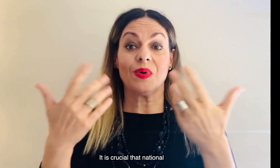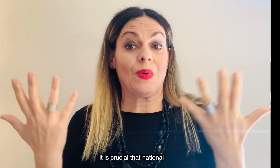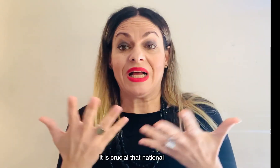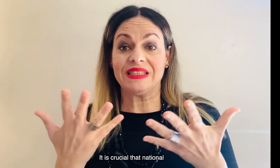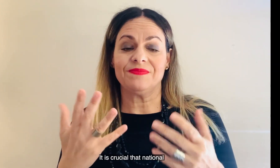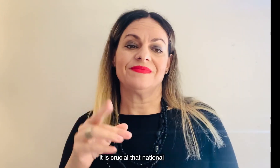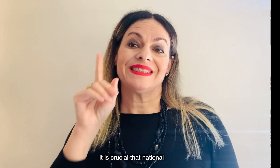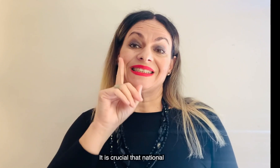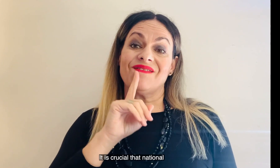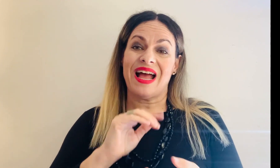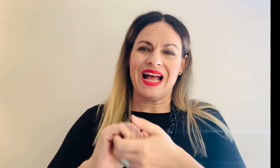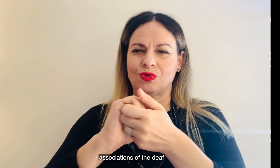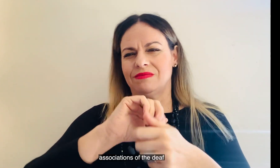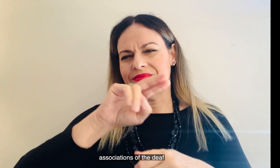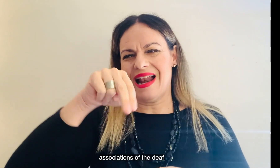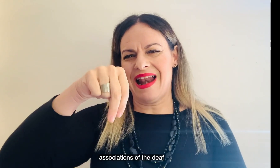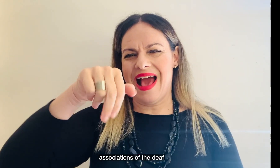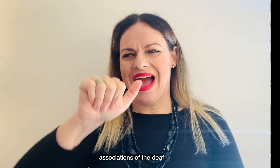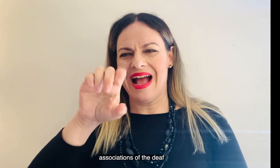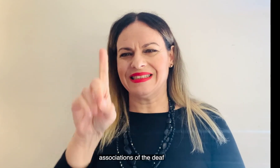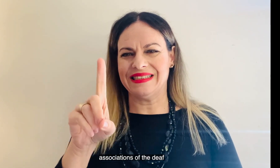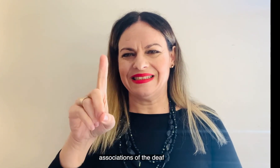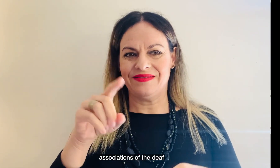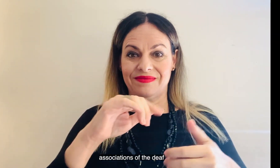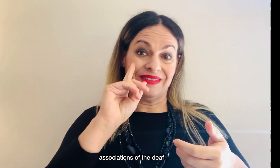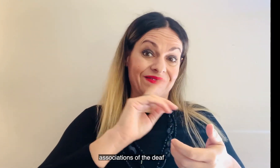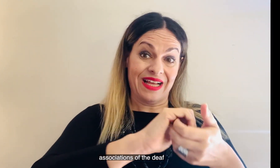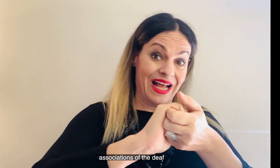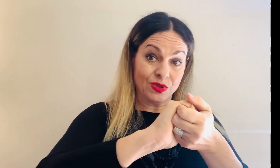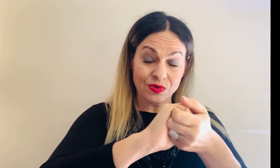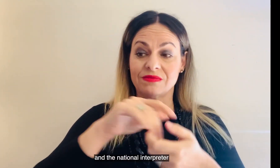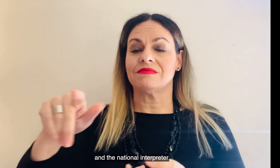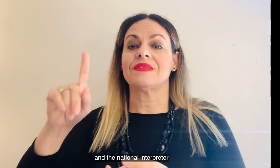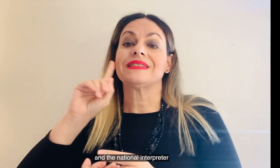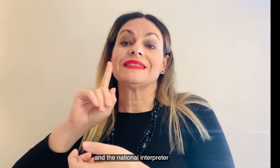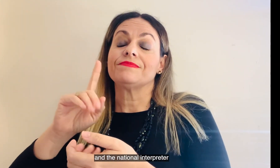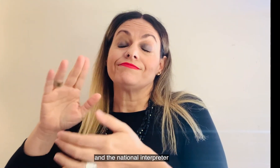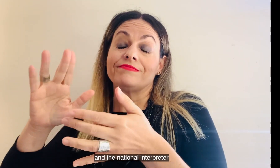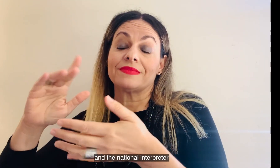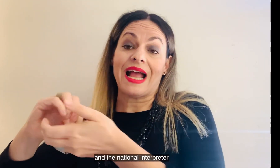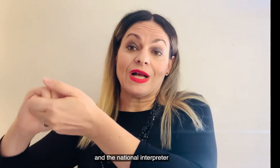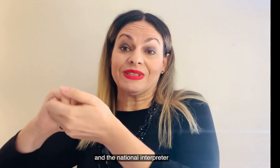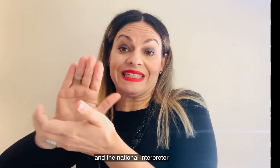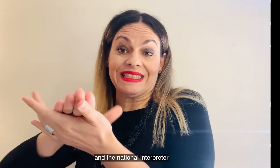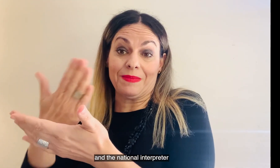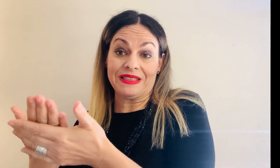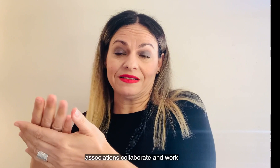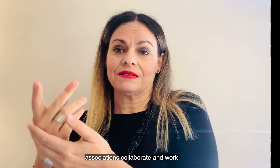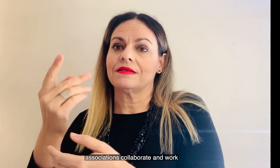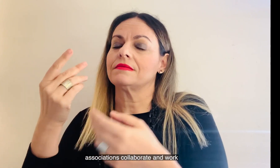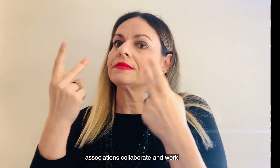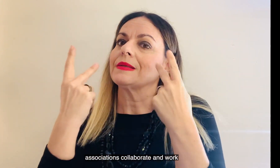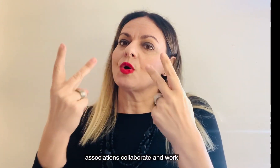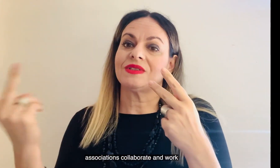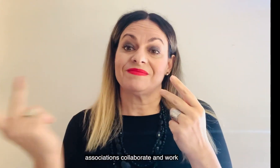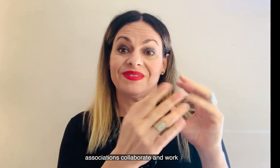It is crucial that national associations of the deaf and the national interpreter associations